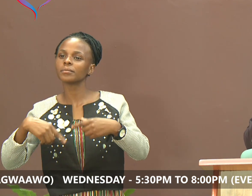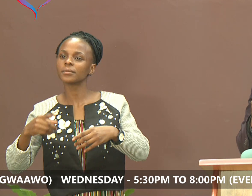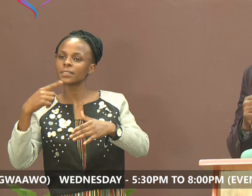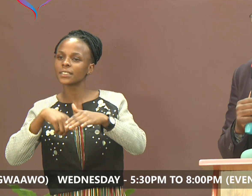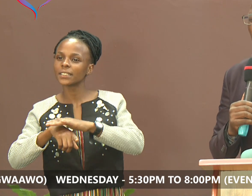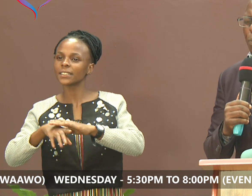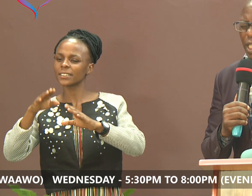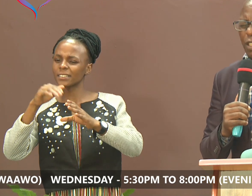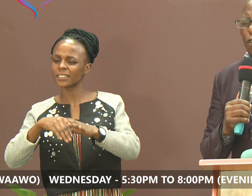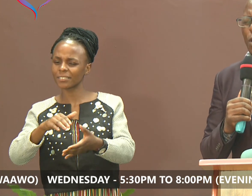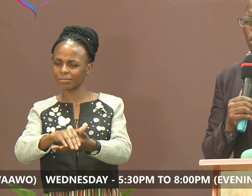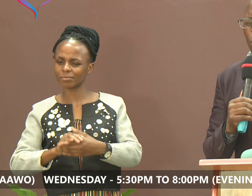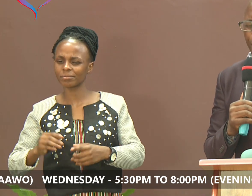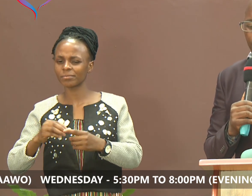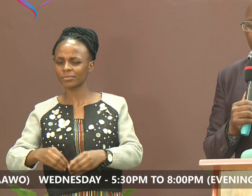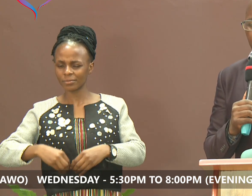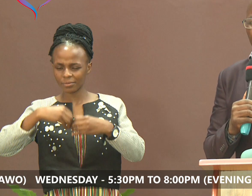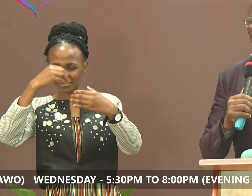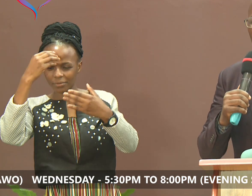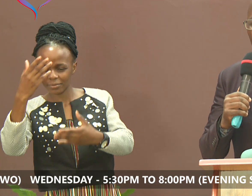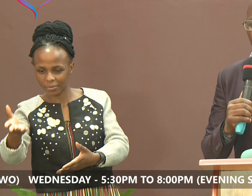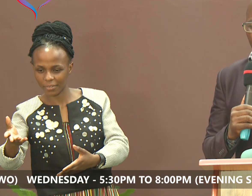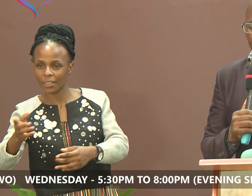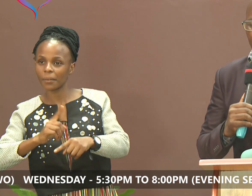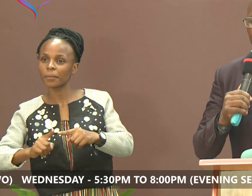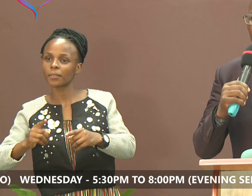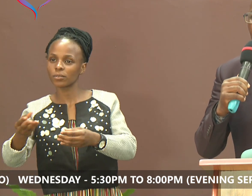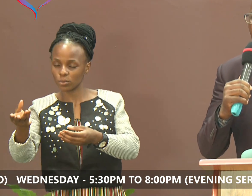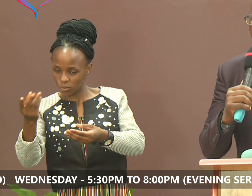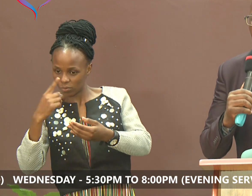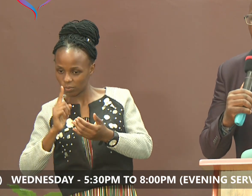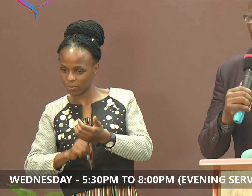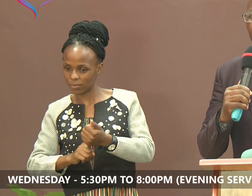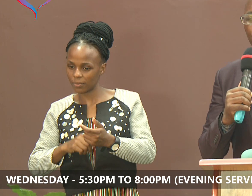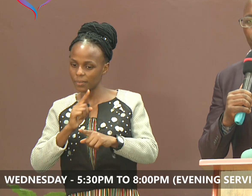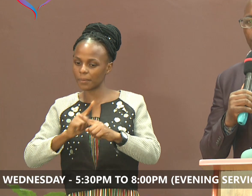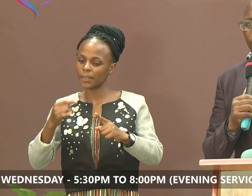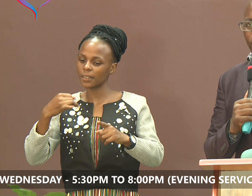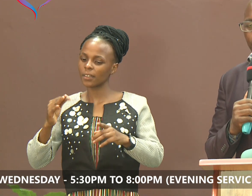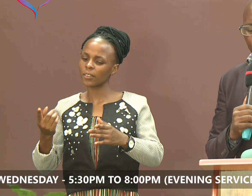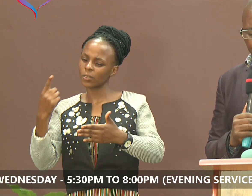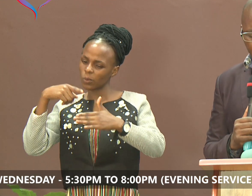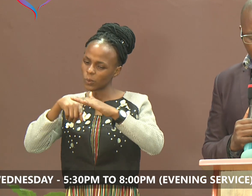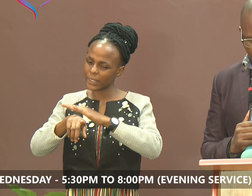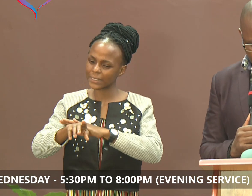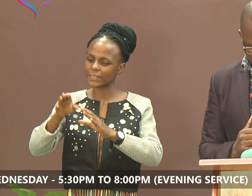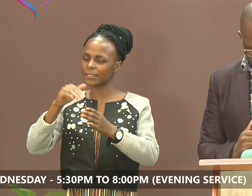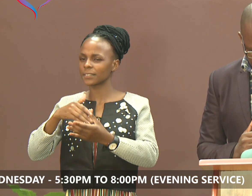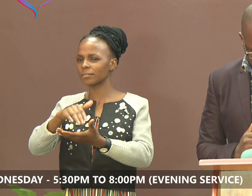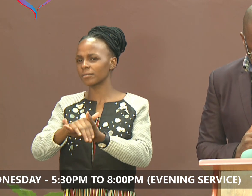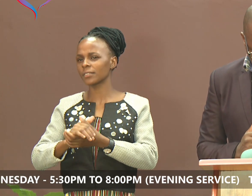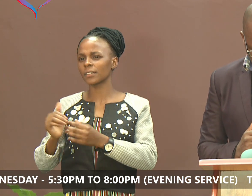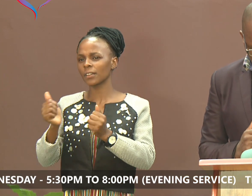we had the objective of going into marriage is for each one of us to what? To give. tuyingira mu bufumbo nga buli muntu